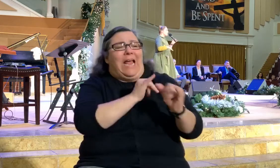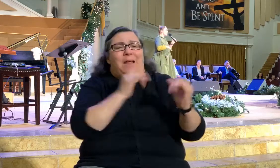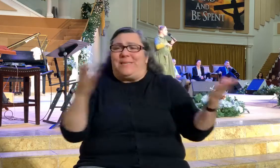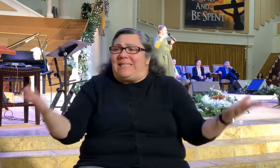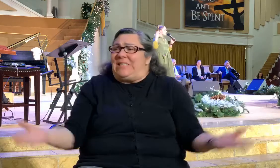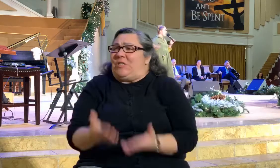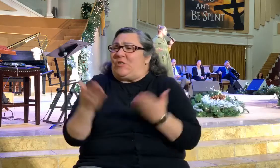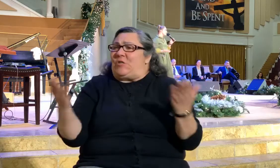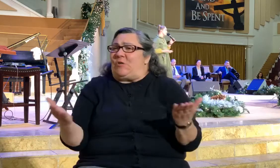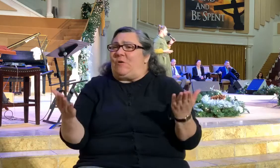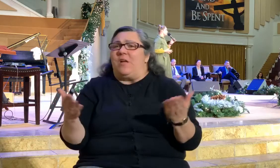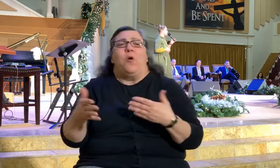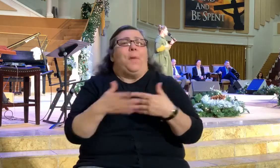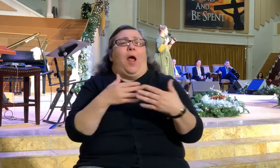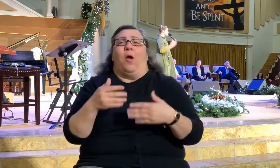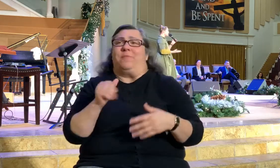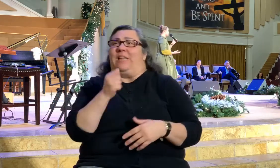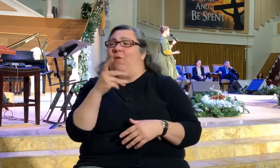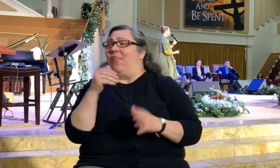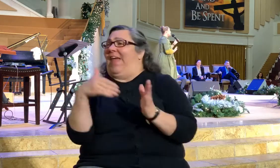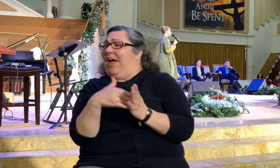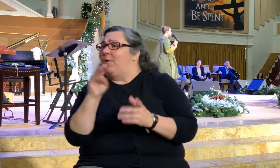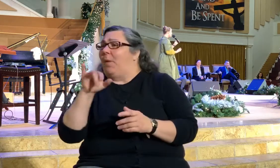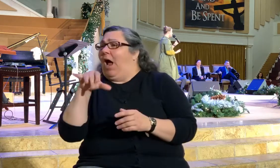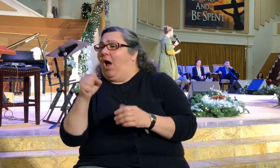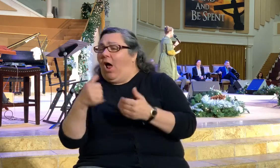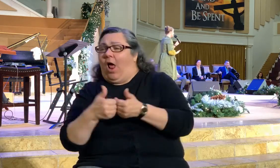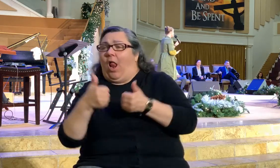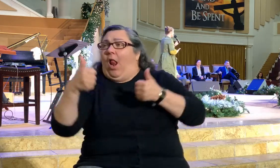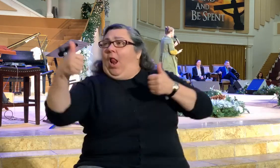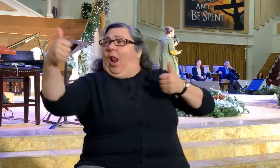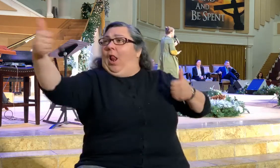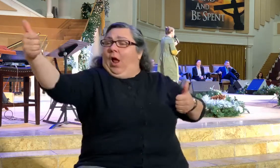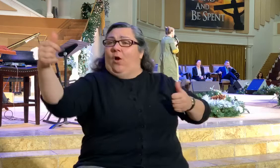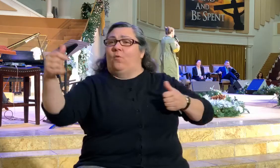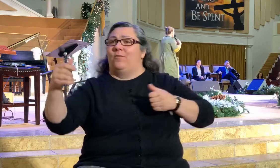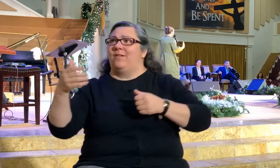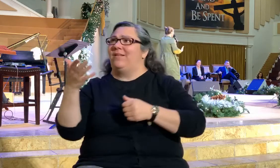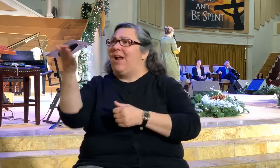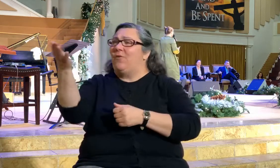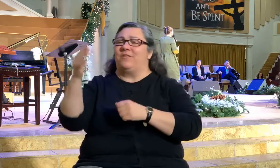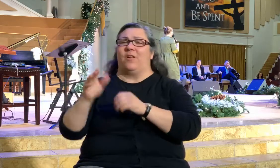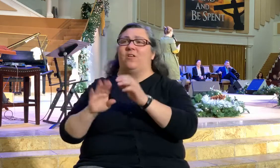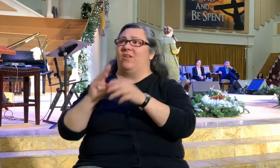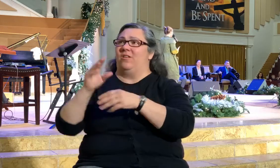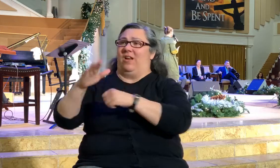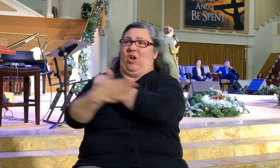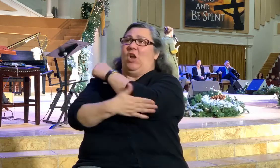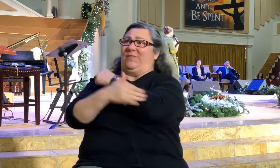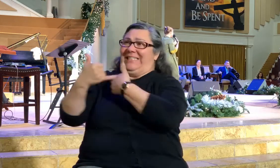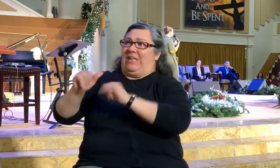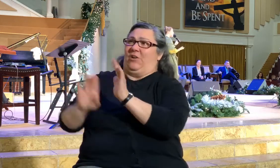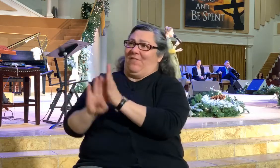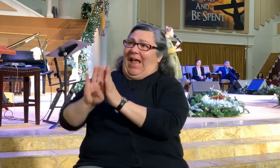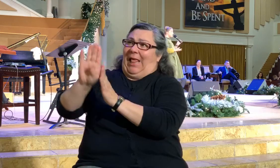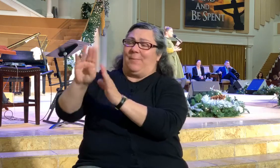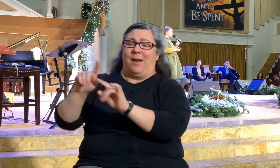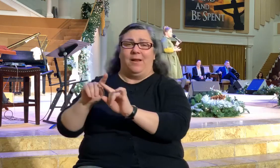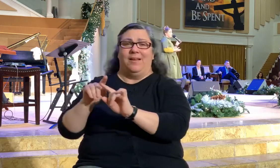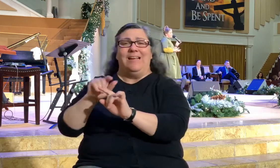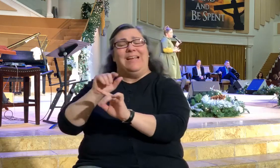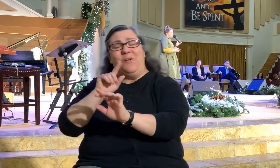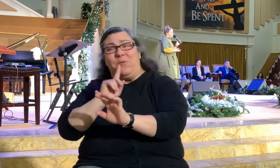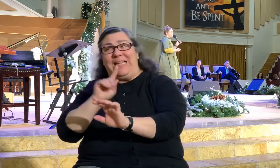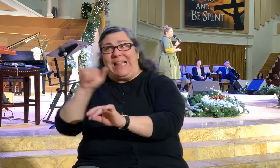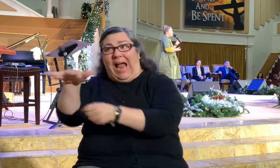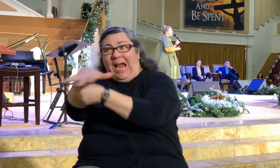fact that we were thousands of miles away and we were in a developing world country and we were in an area that's not the safest